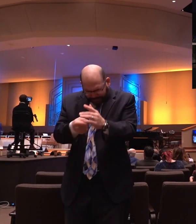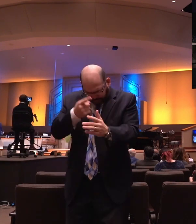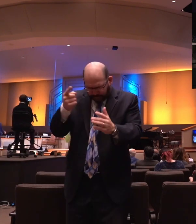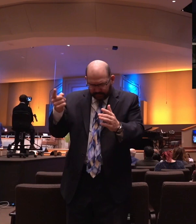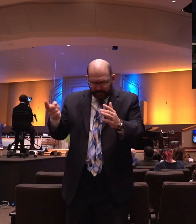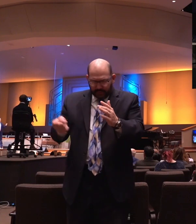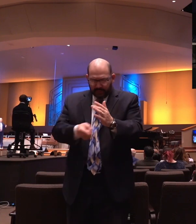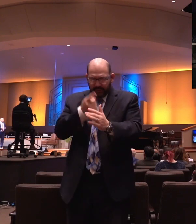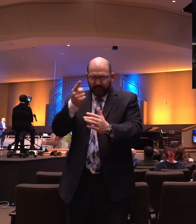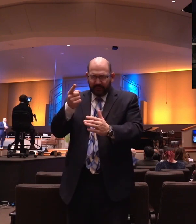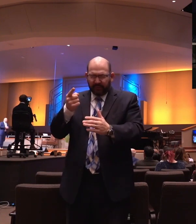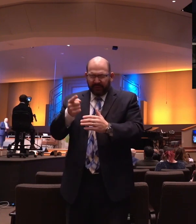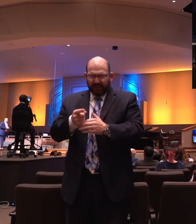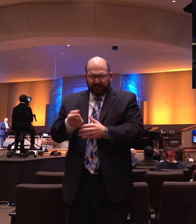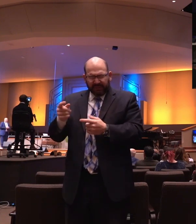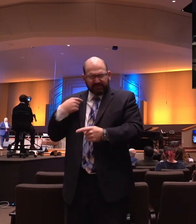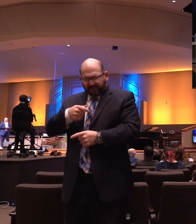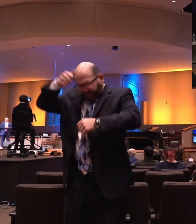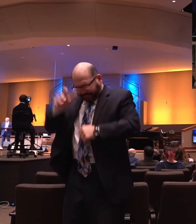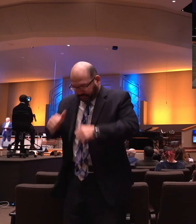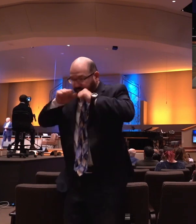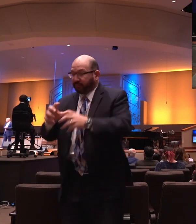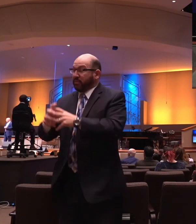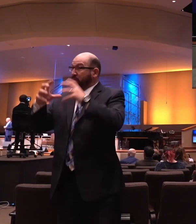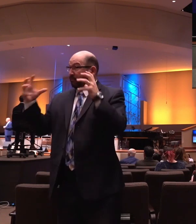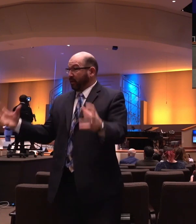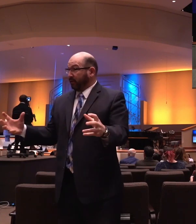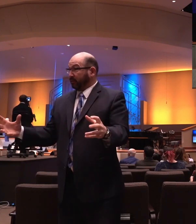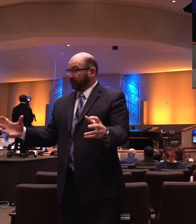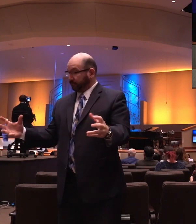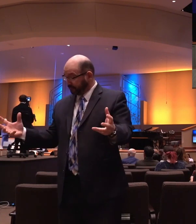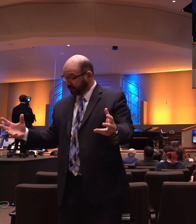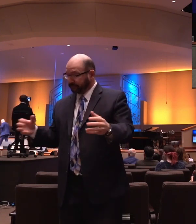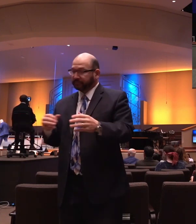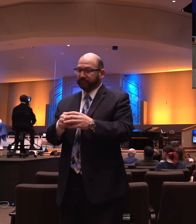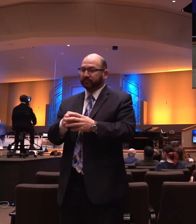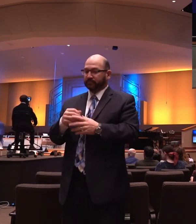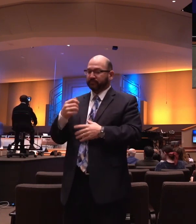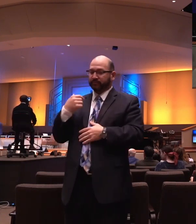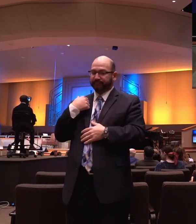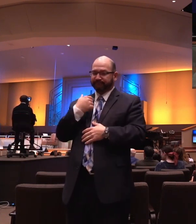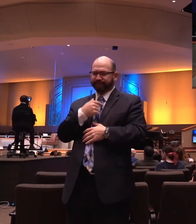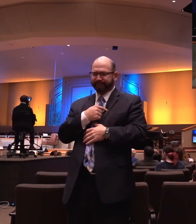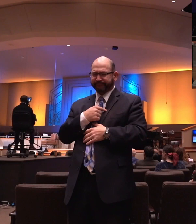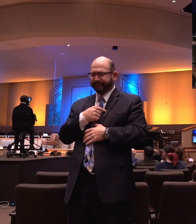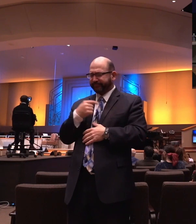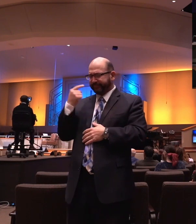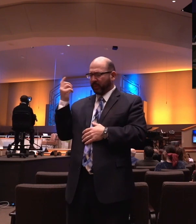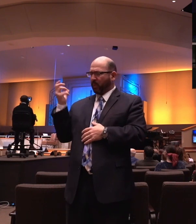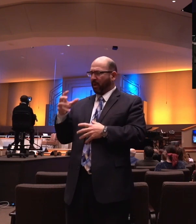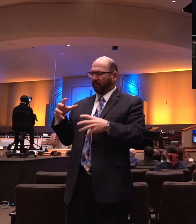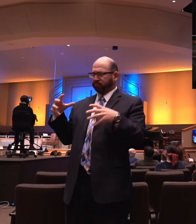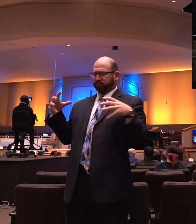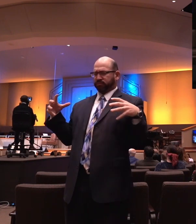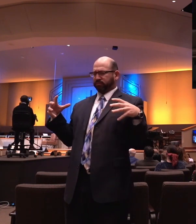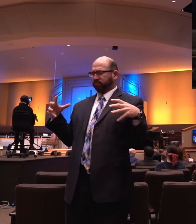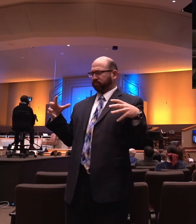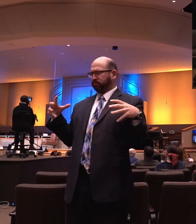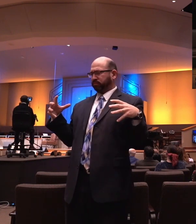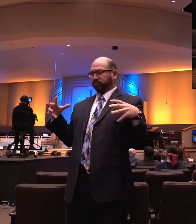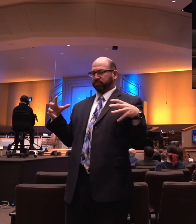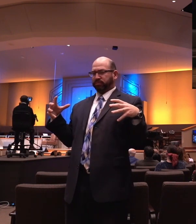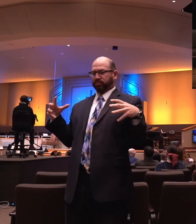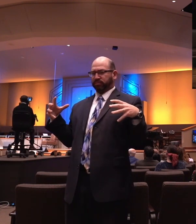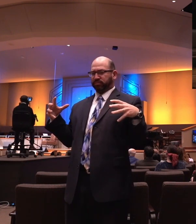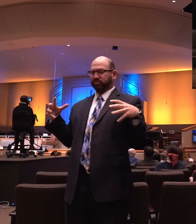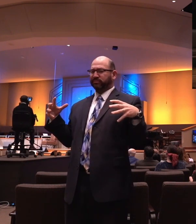because God has blessed us so abundantly and we have so much, I think sometimes we're